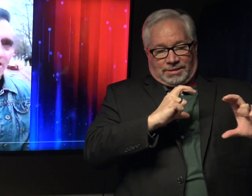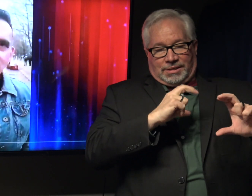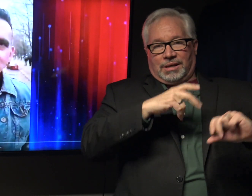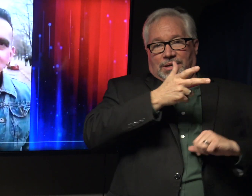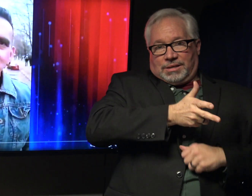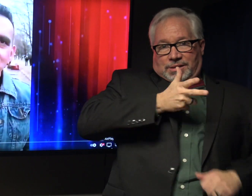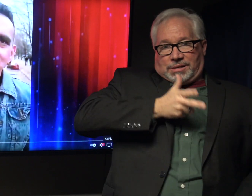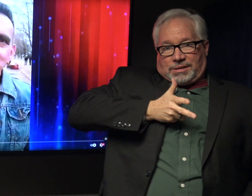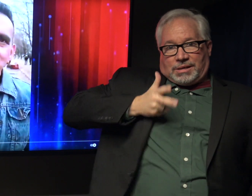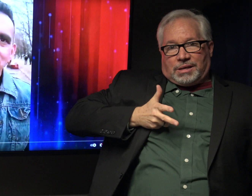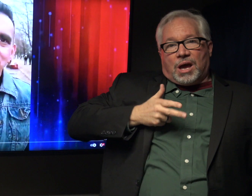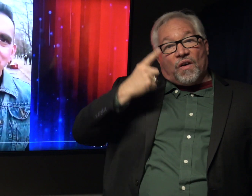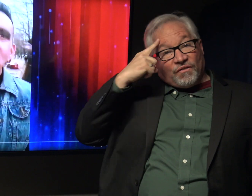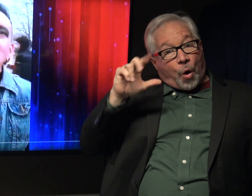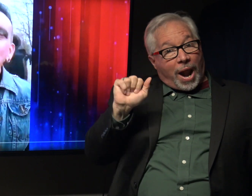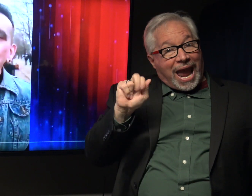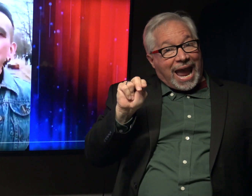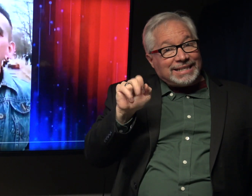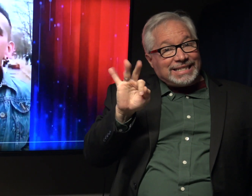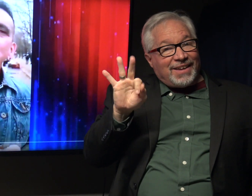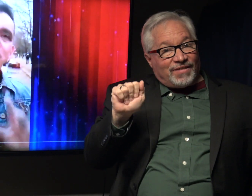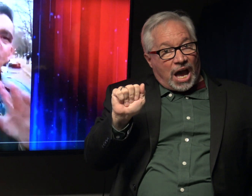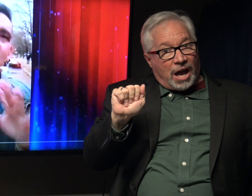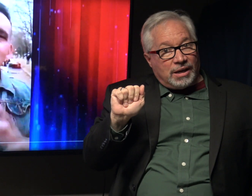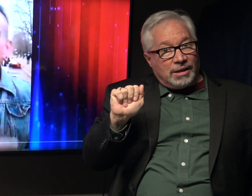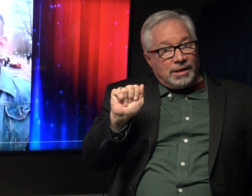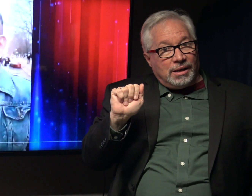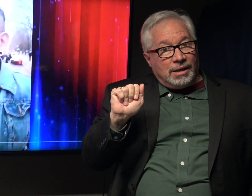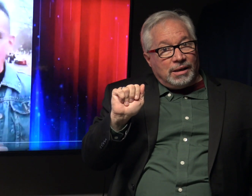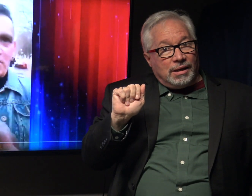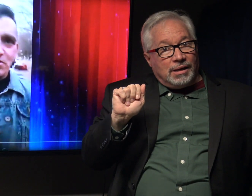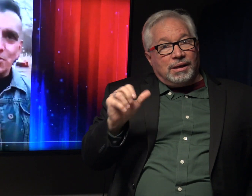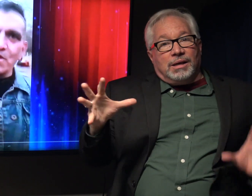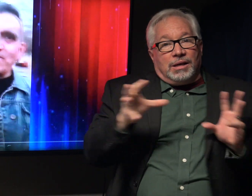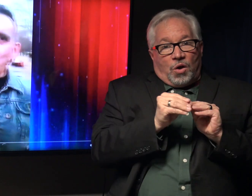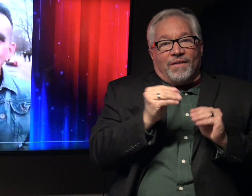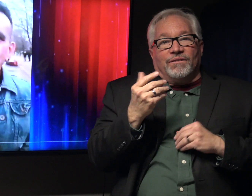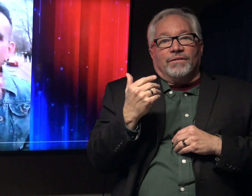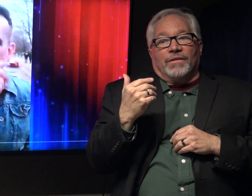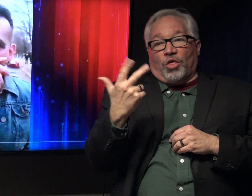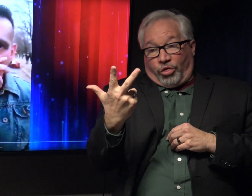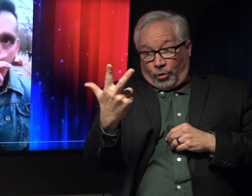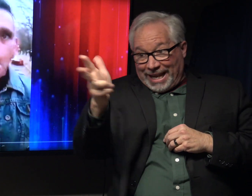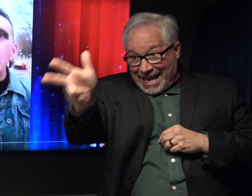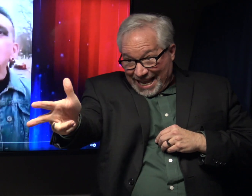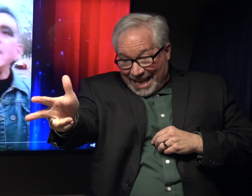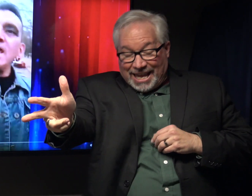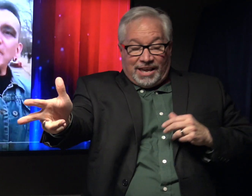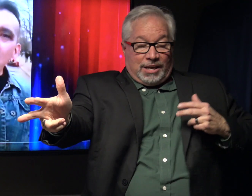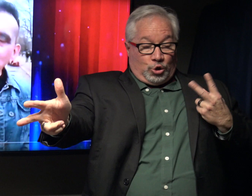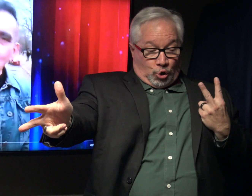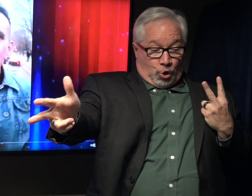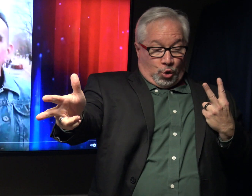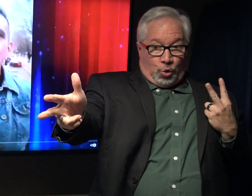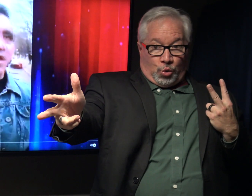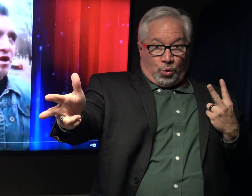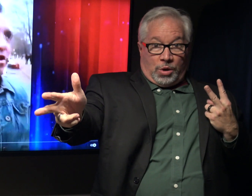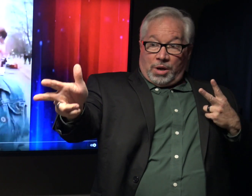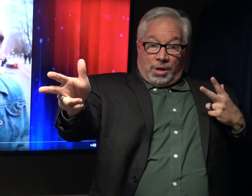center. There was actually 5 vehicles total. There was 3 in front, 2 in the back. They escorted right here, waited